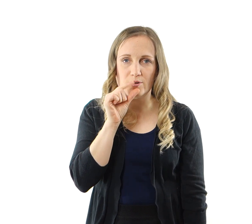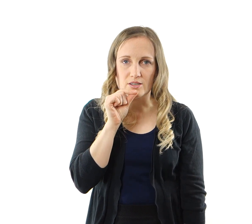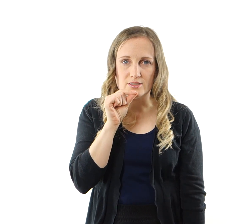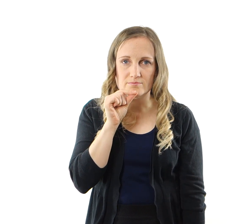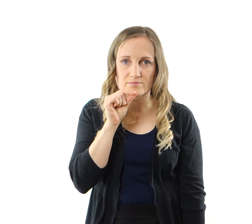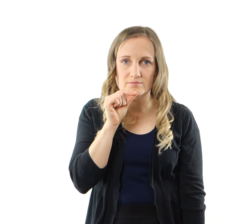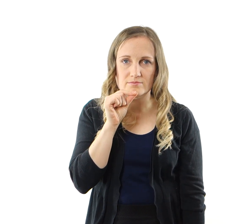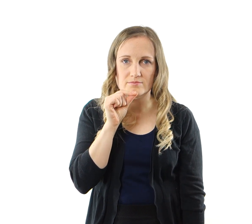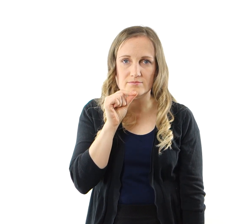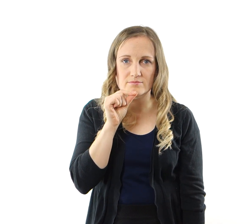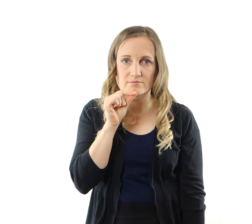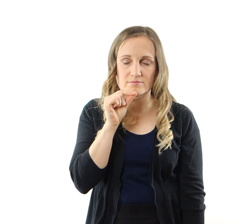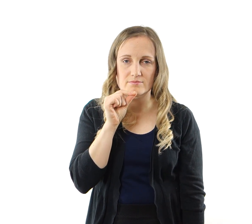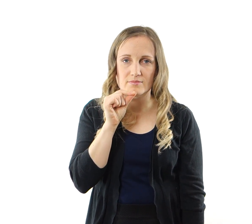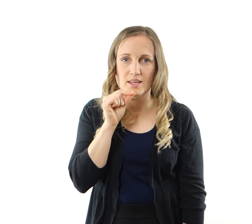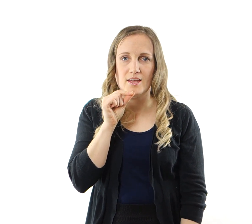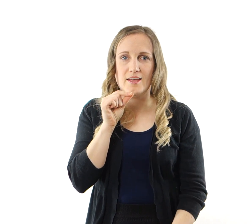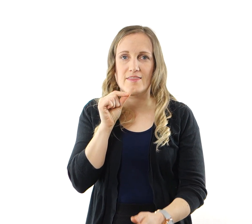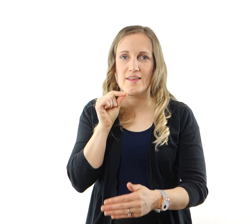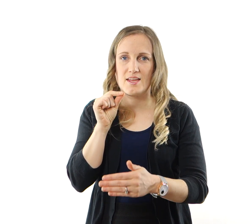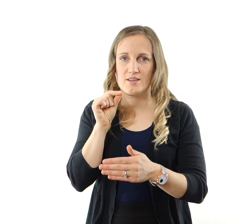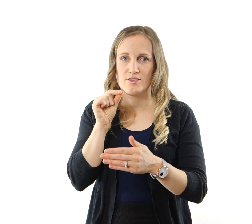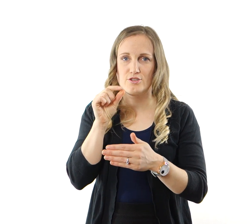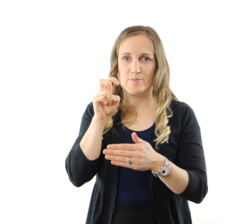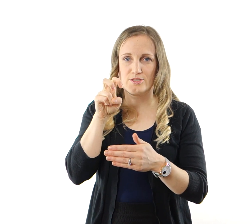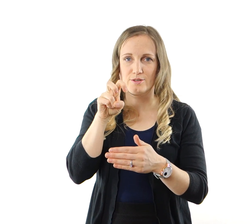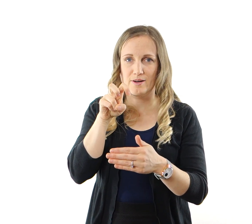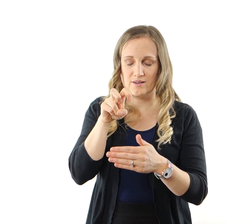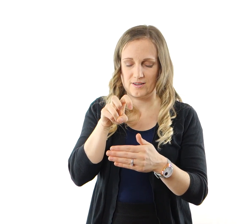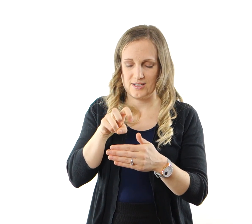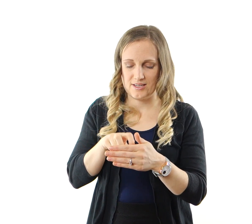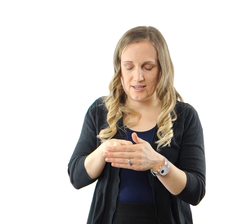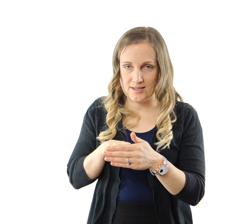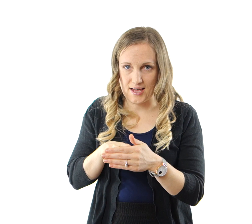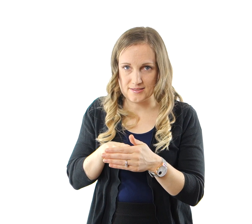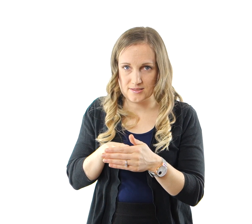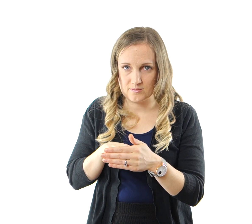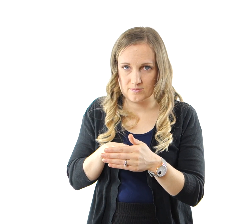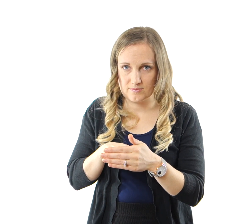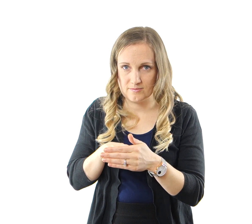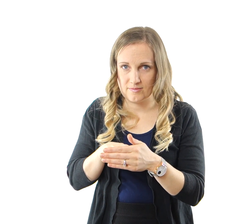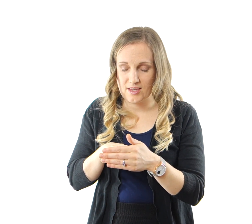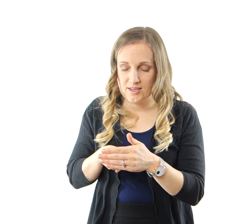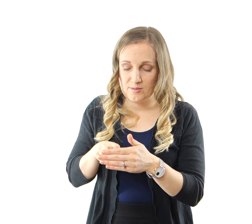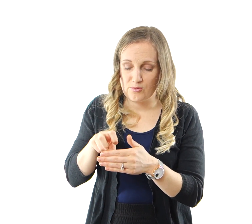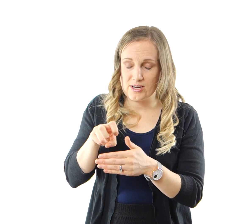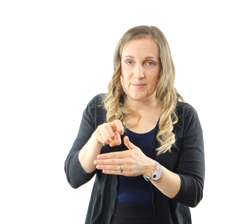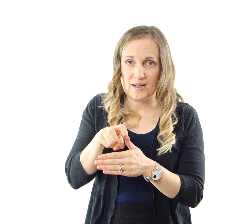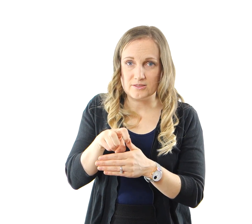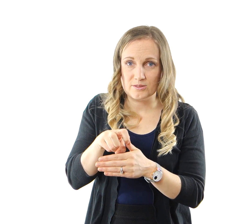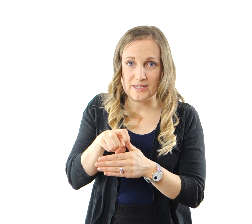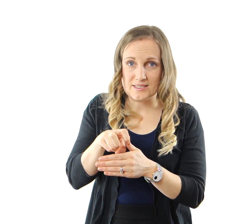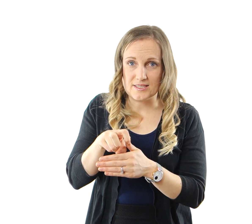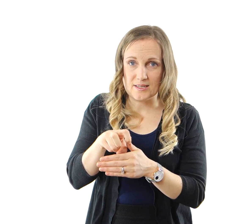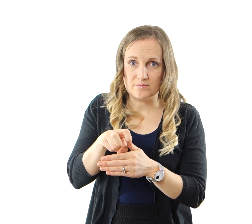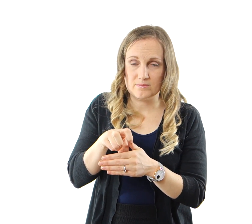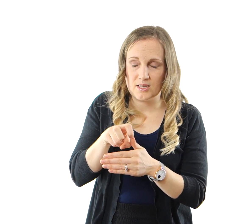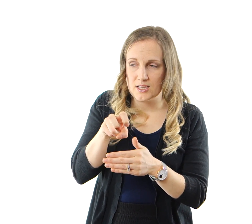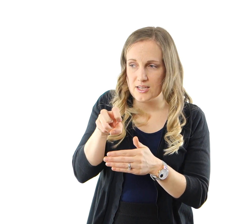bird. And then you put your bird in the nest. Bring him out so we can see him. He